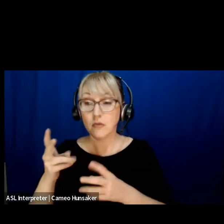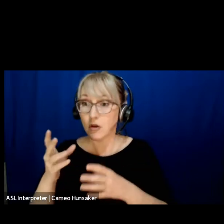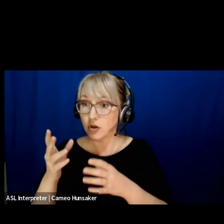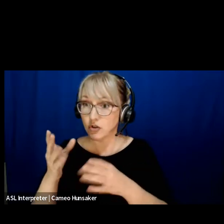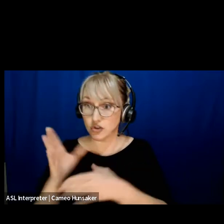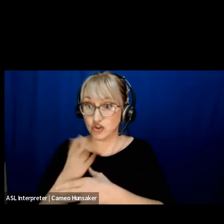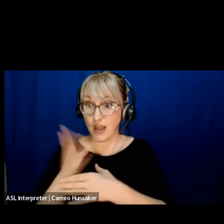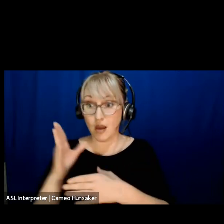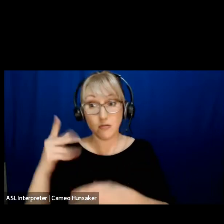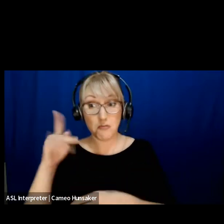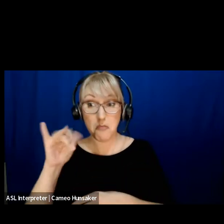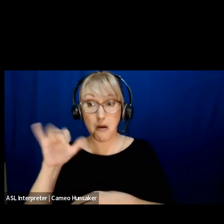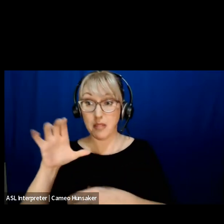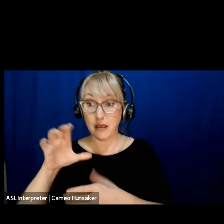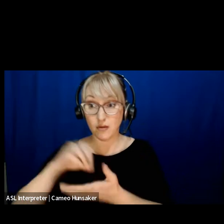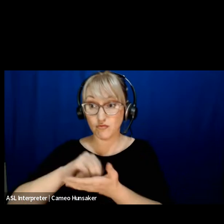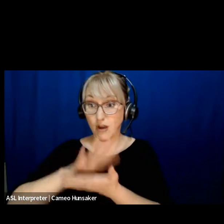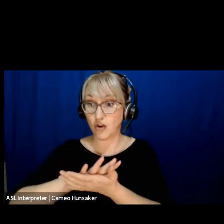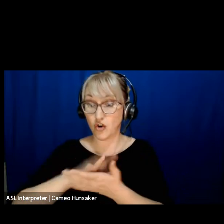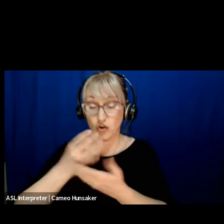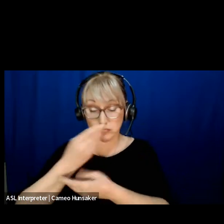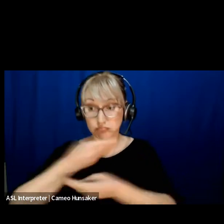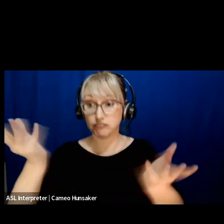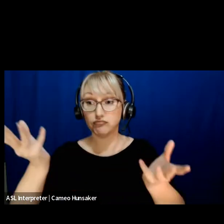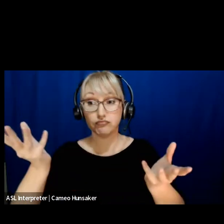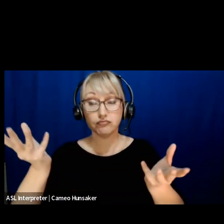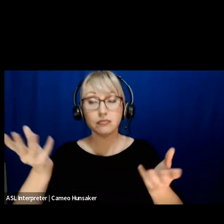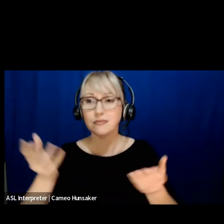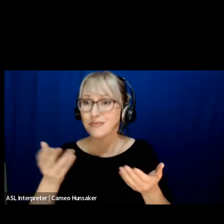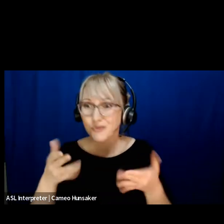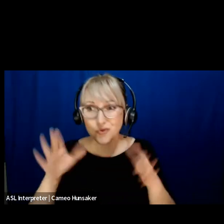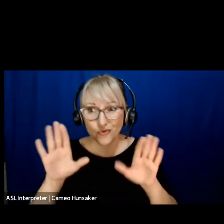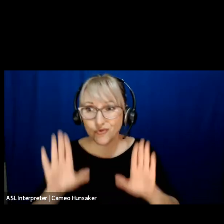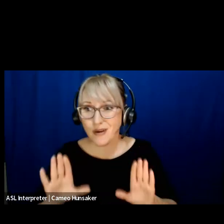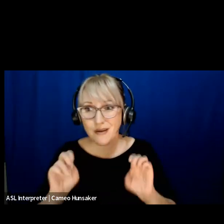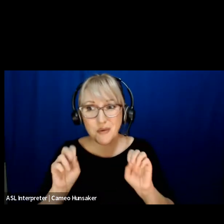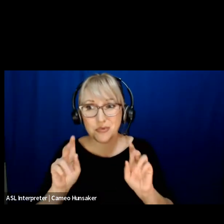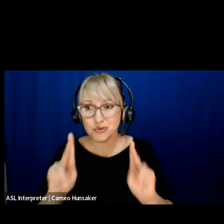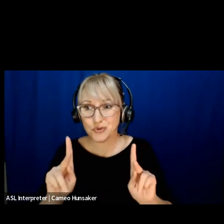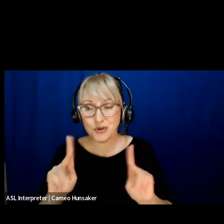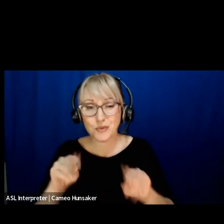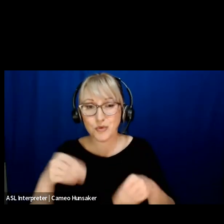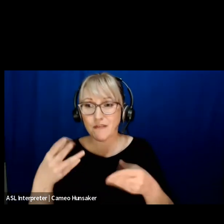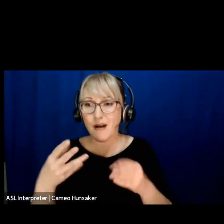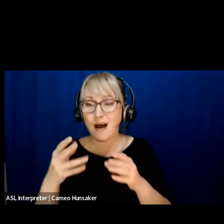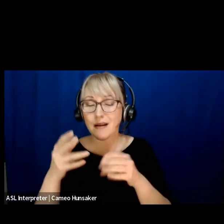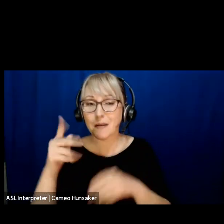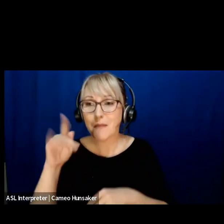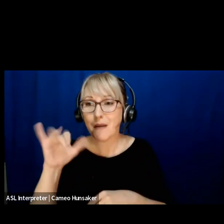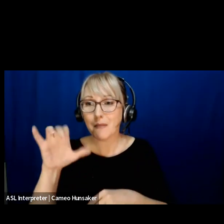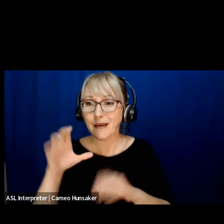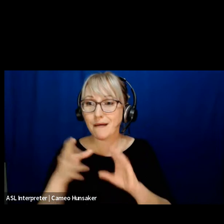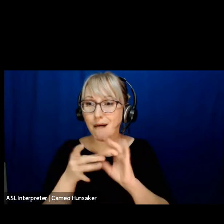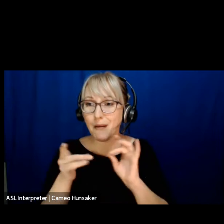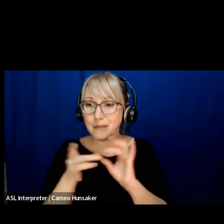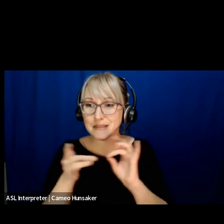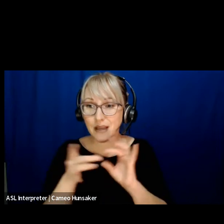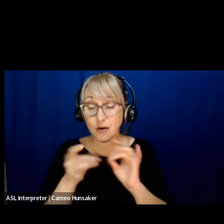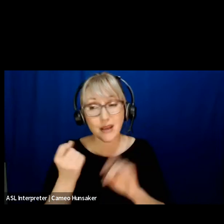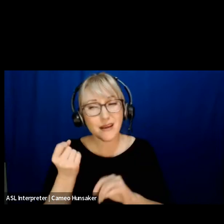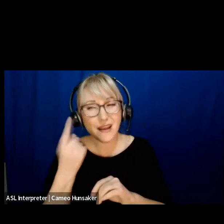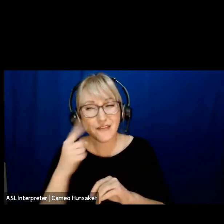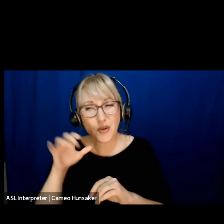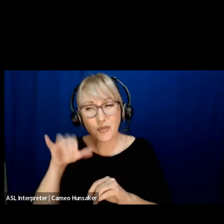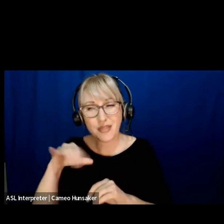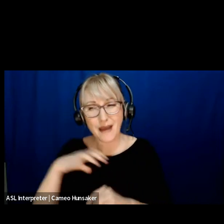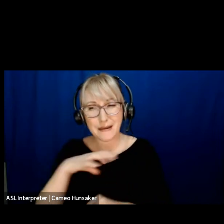in the public. And so it's a great opportunity to provide public commentary, even though this specific committee